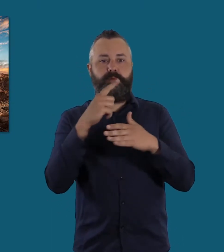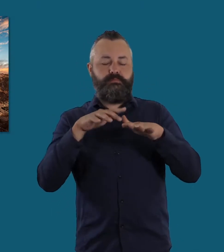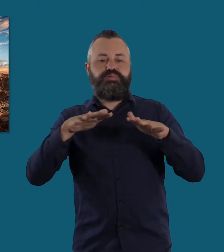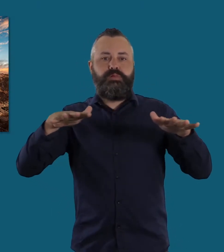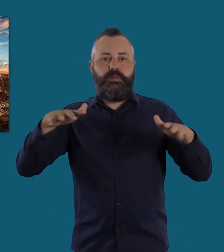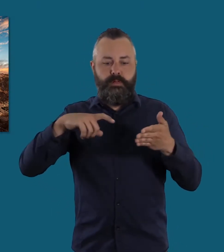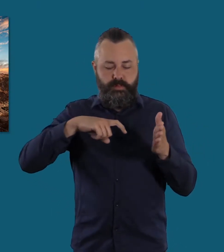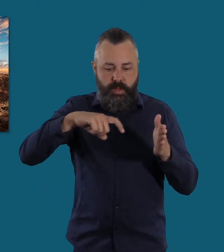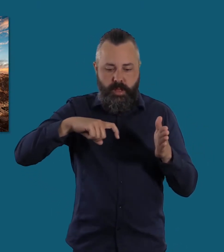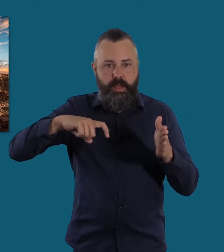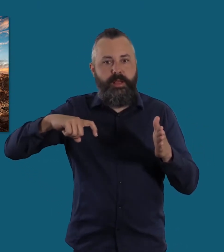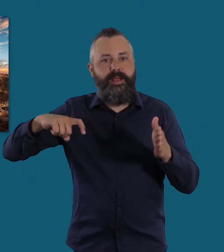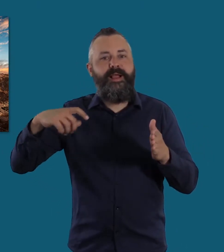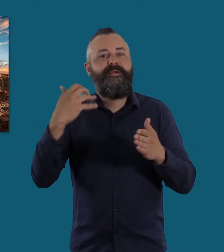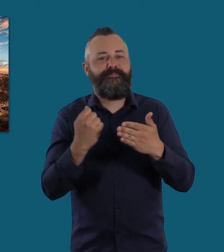can cause seismic waves.